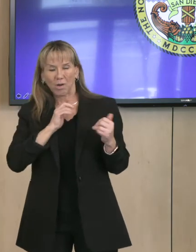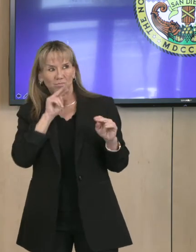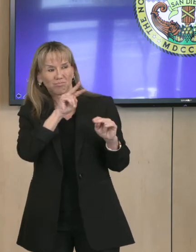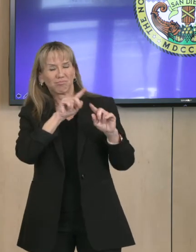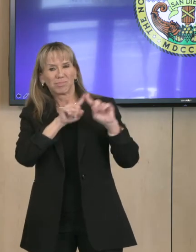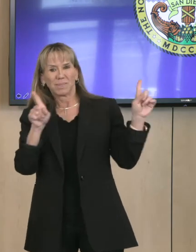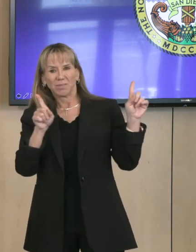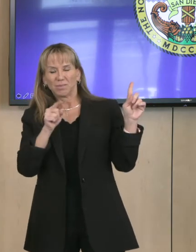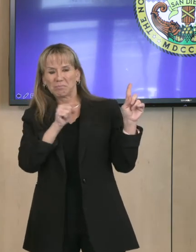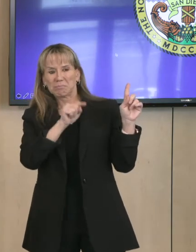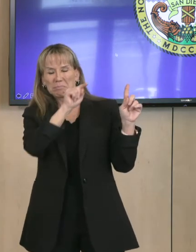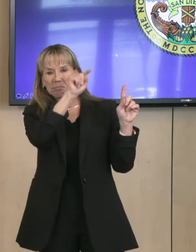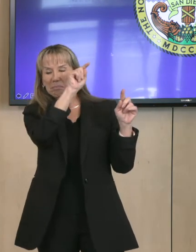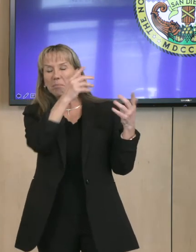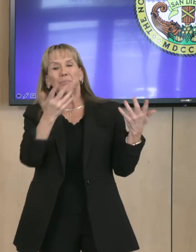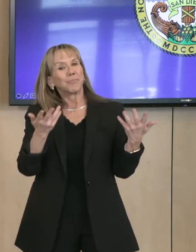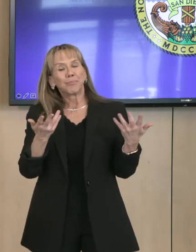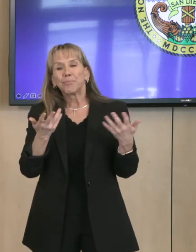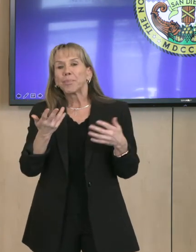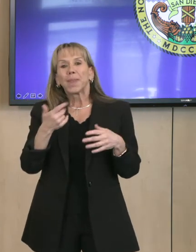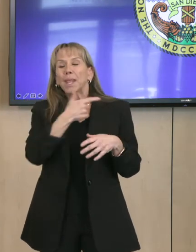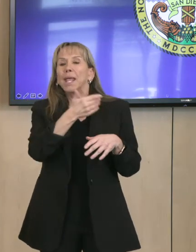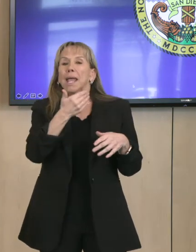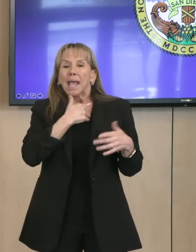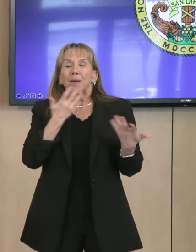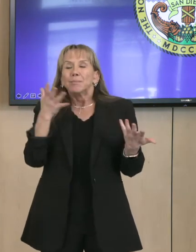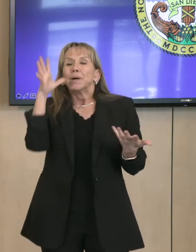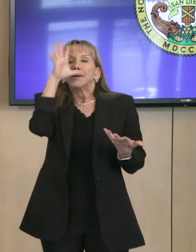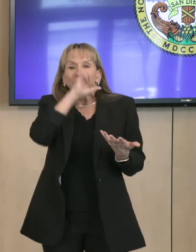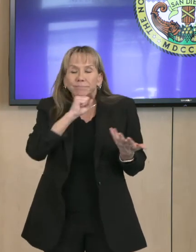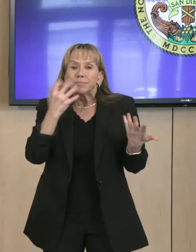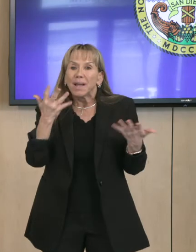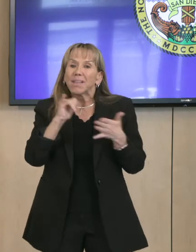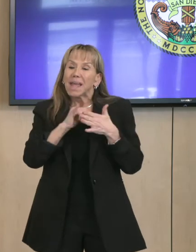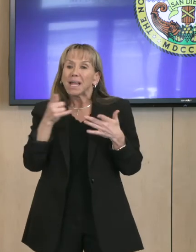is a existing